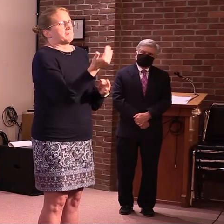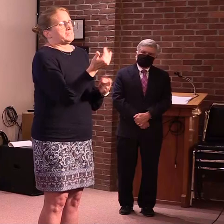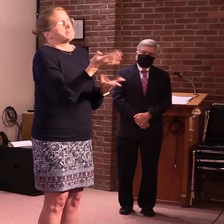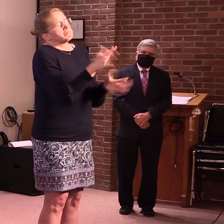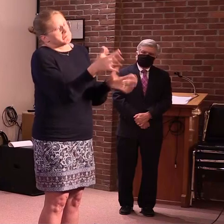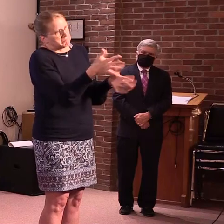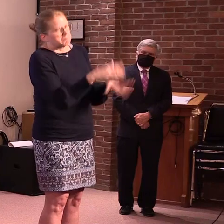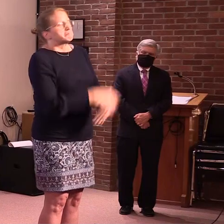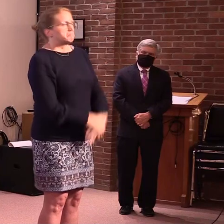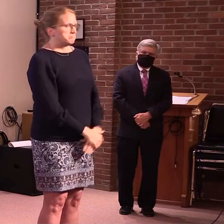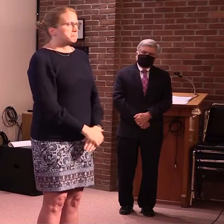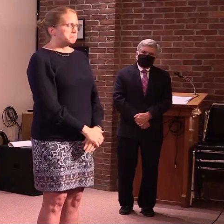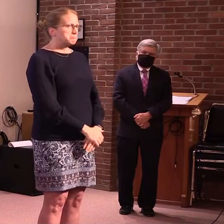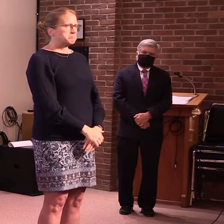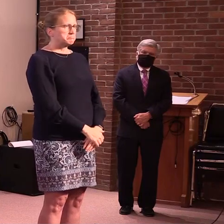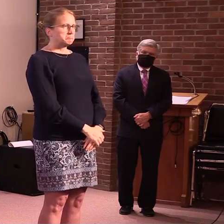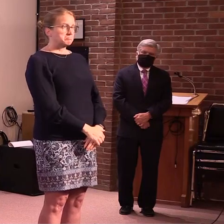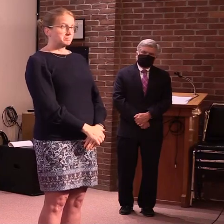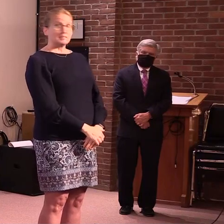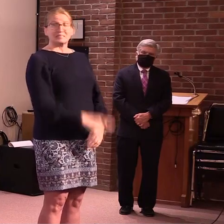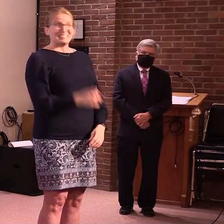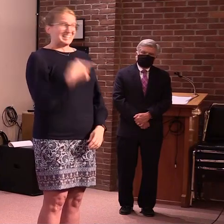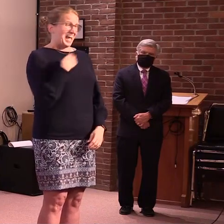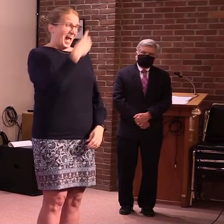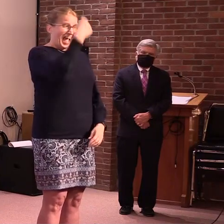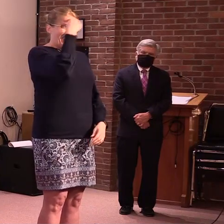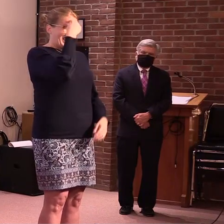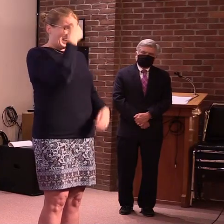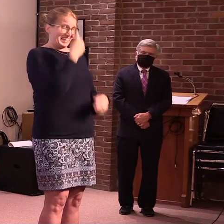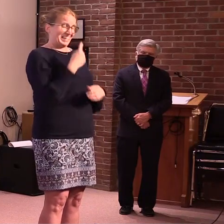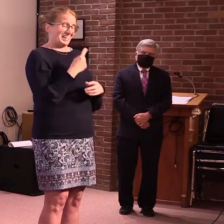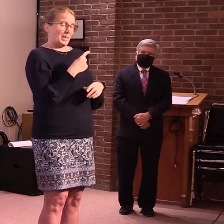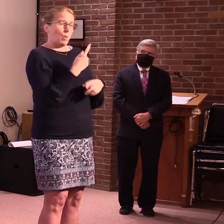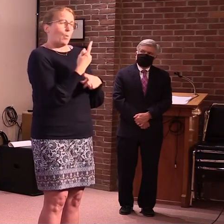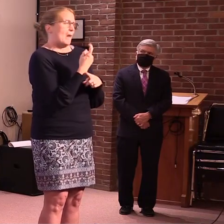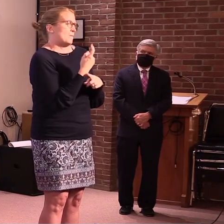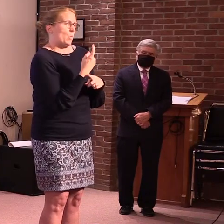Okay, thank you. All right, I think we're just gonna have time for one